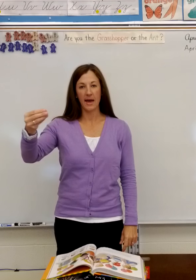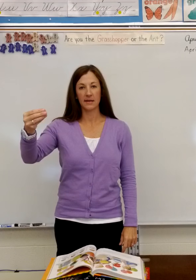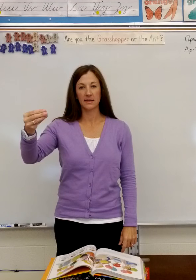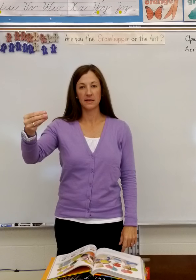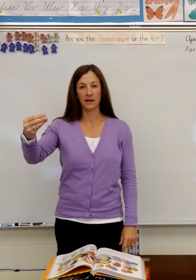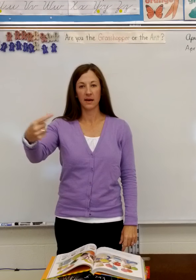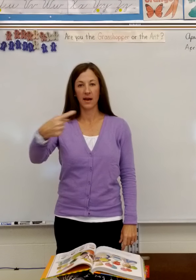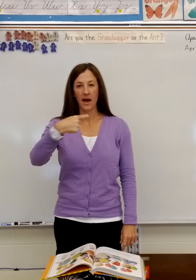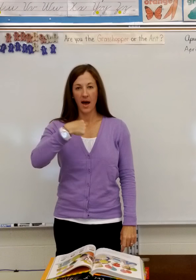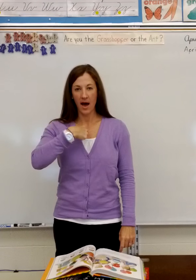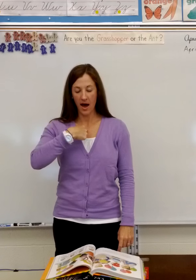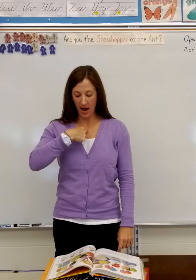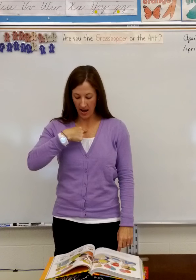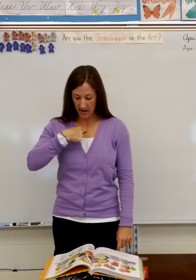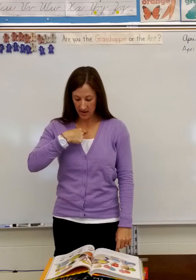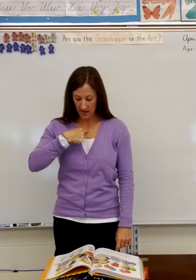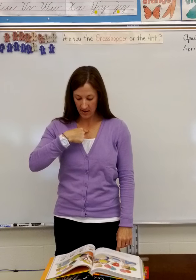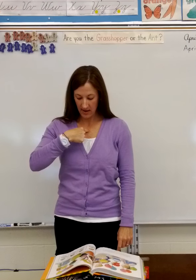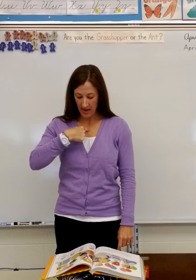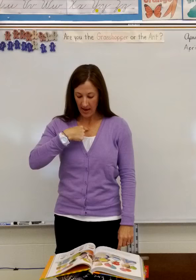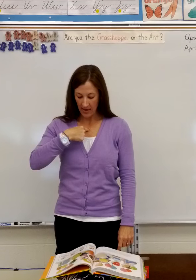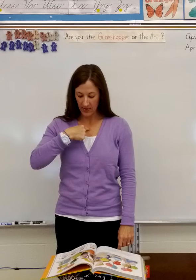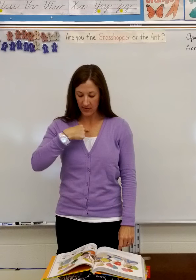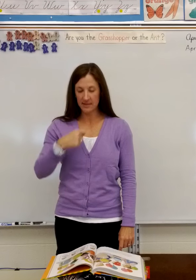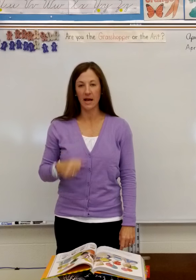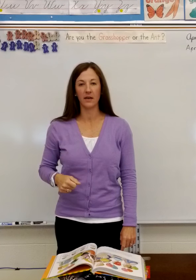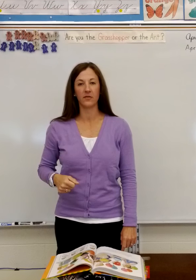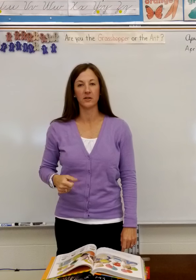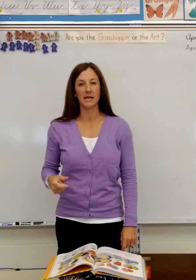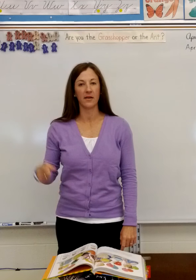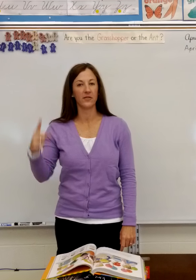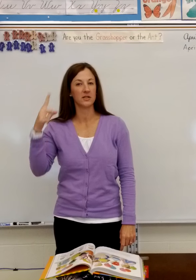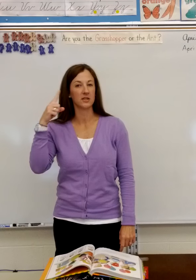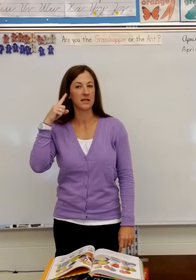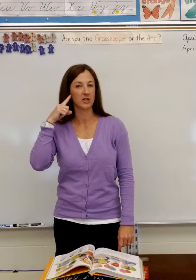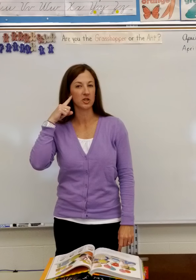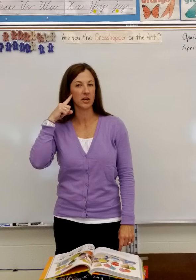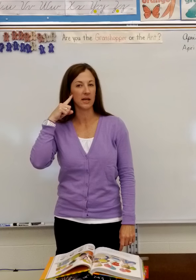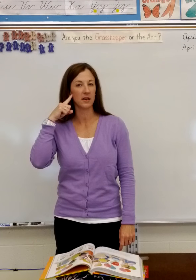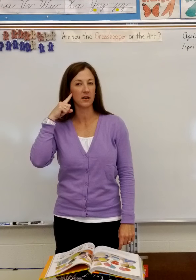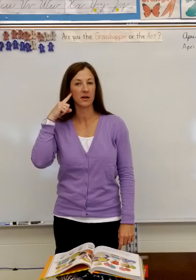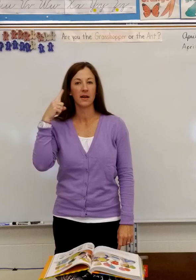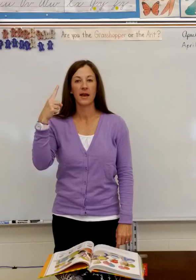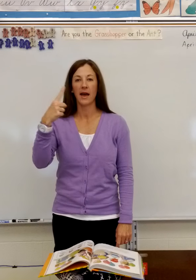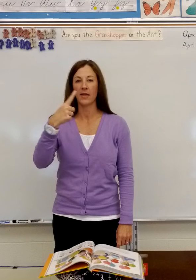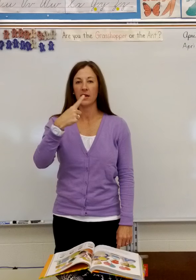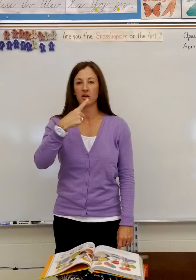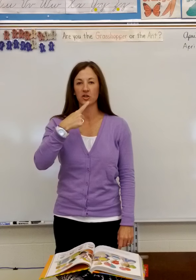and I, and then the sign for deaf is to touch your ear and then your